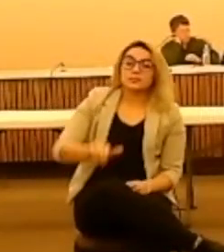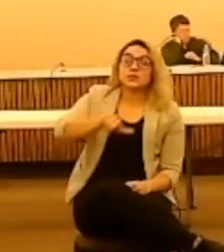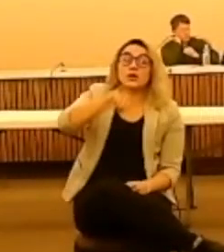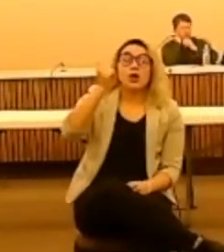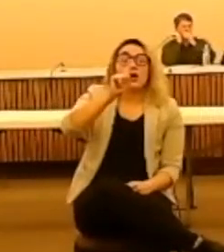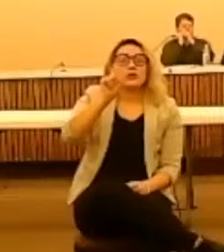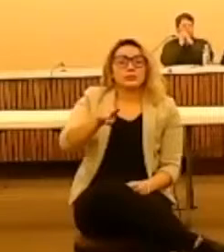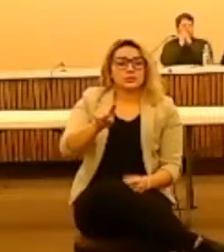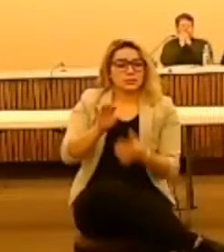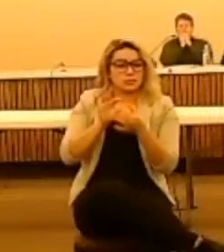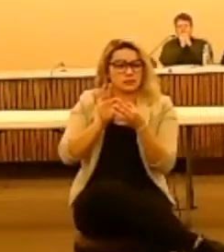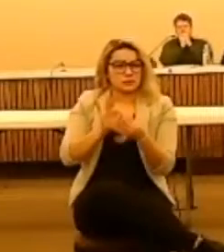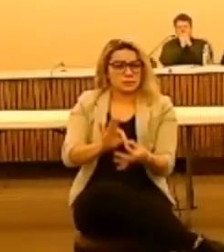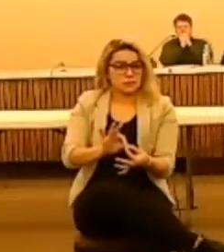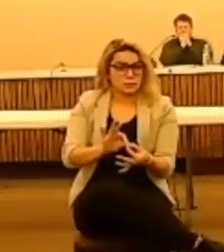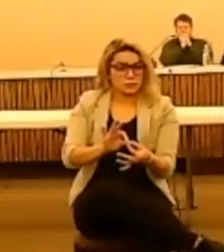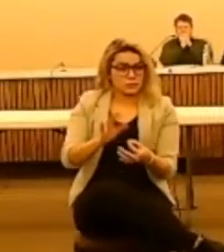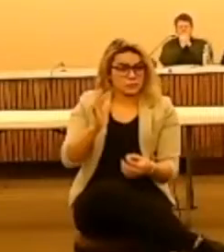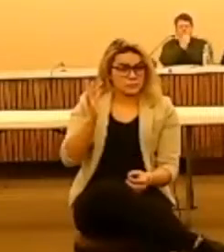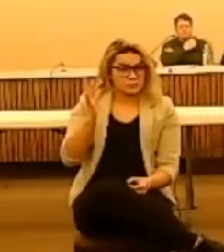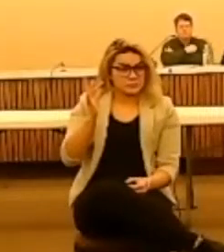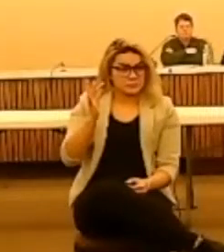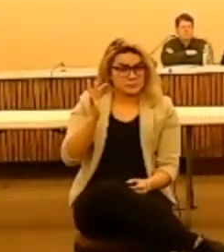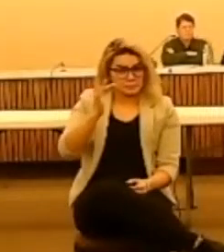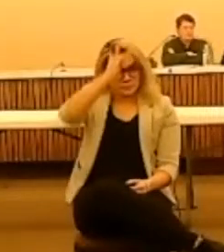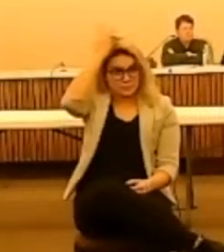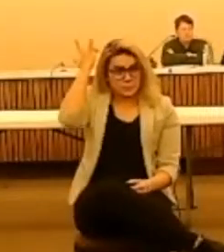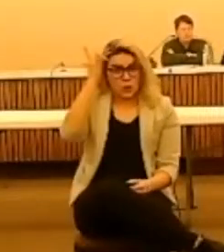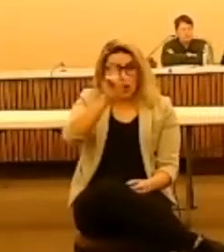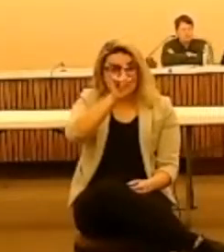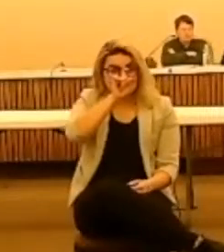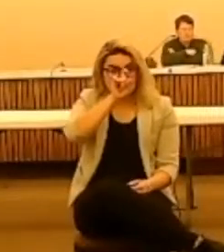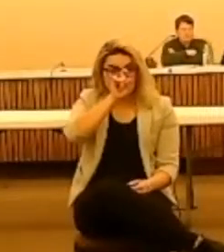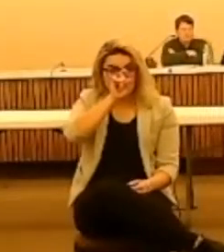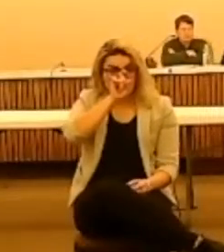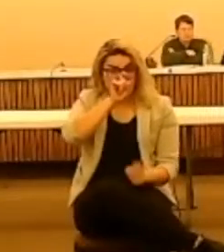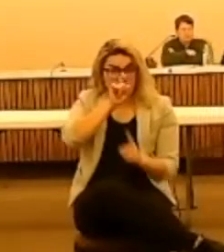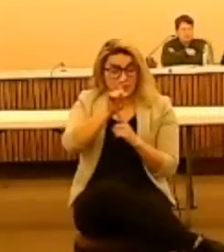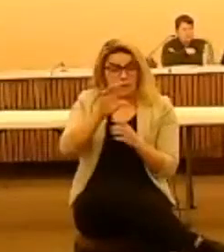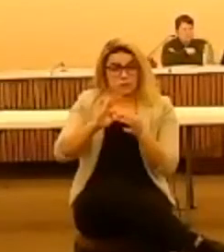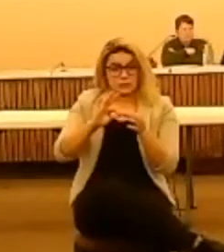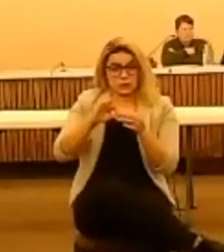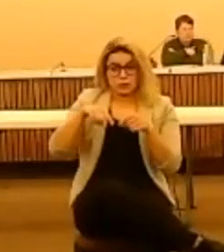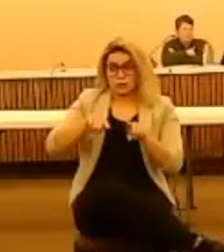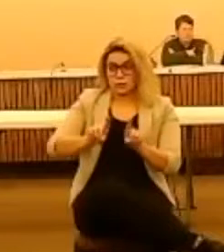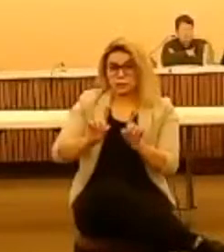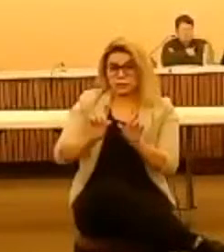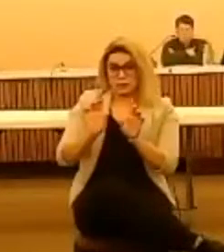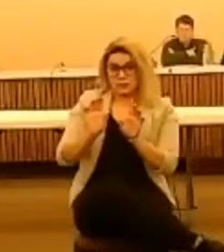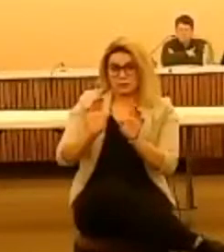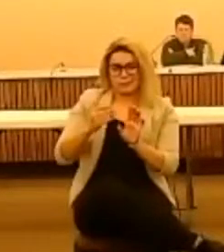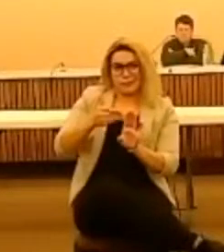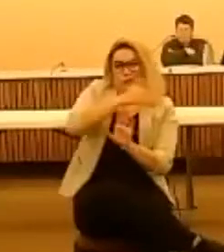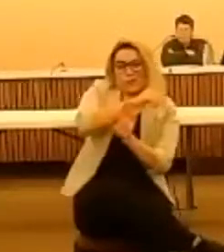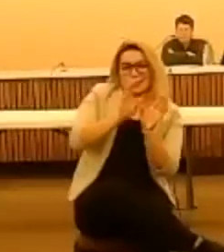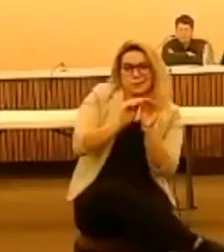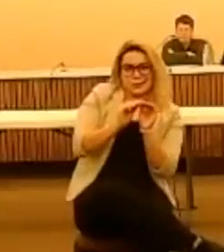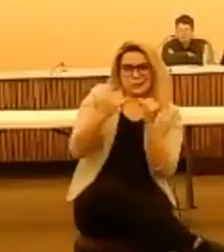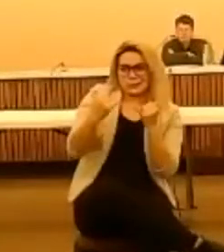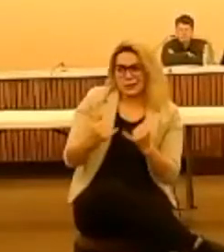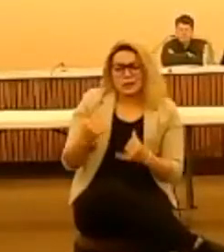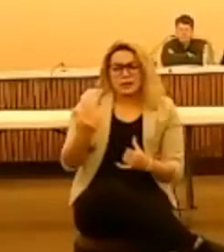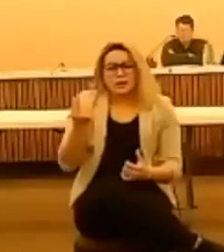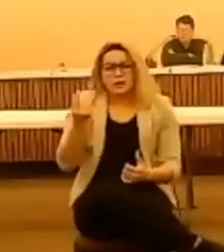eagle prior to the meeting that came out earlier today. Would you be able to provide information regarding the firm that conducted